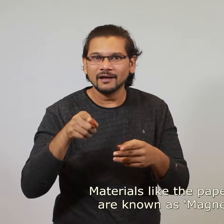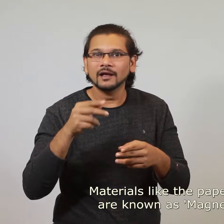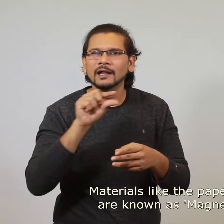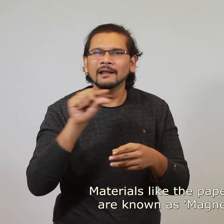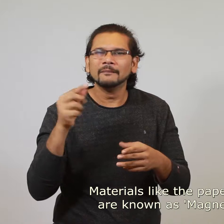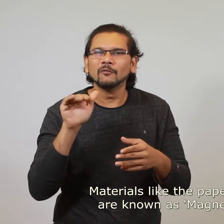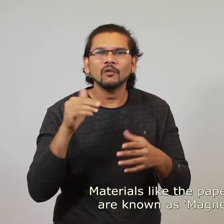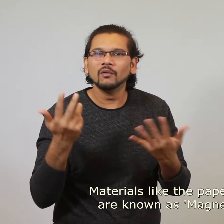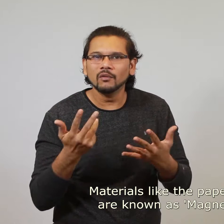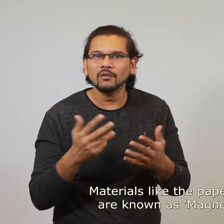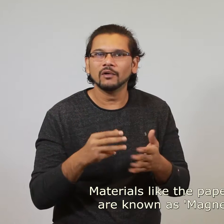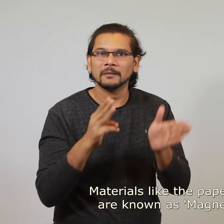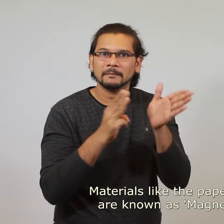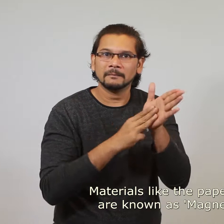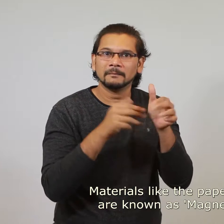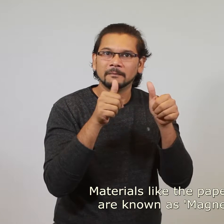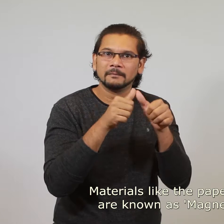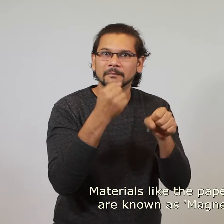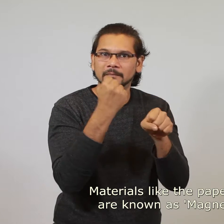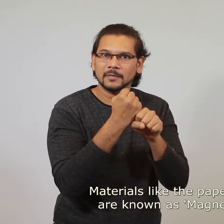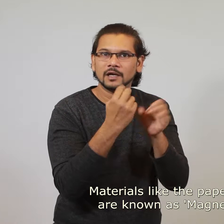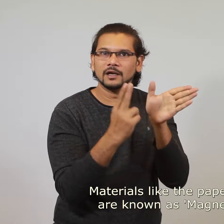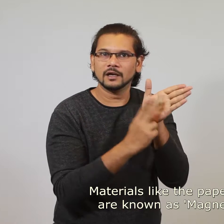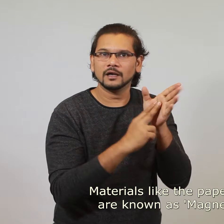Materials like the paper clip are known as magnetic.